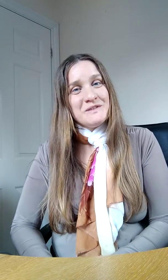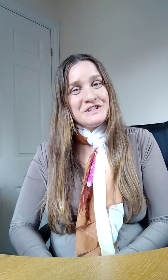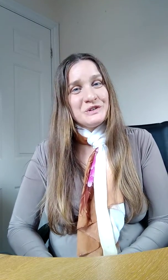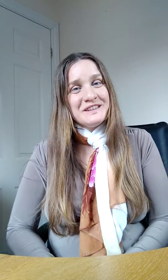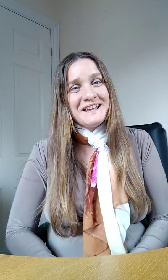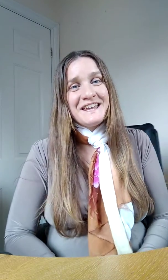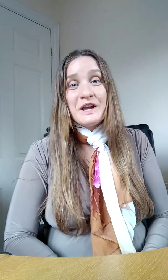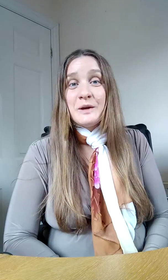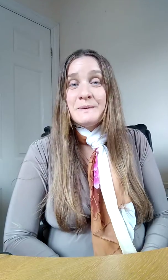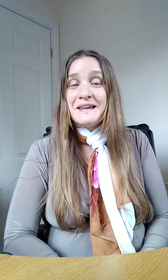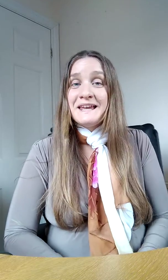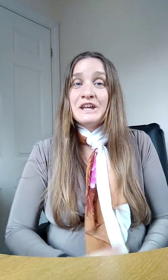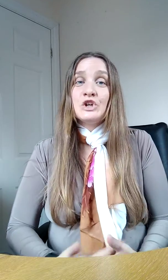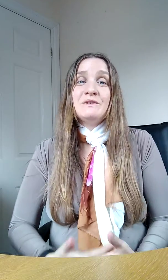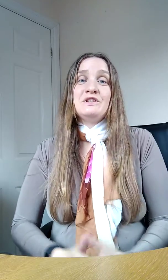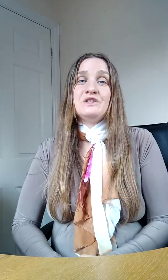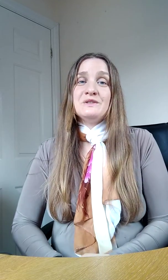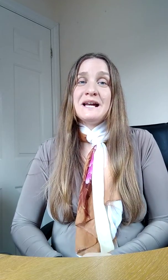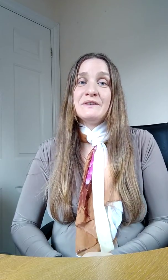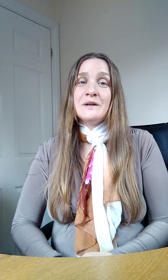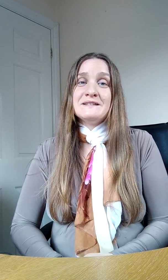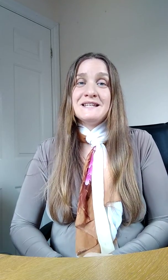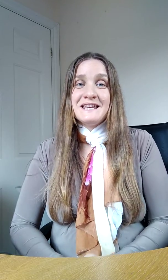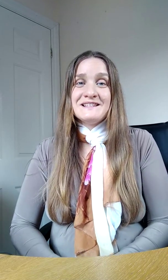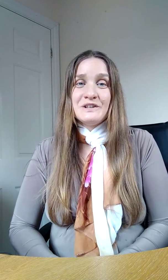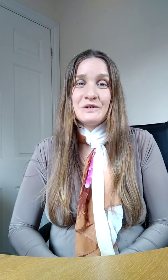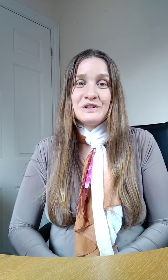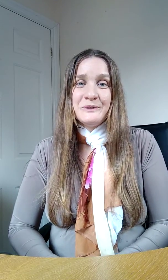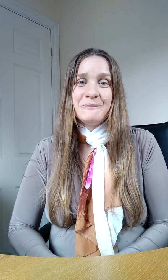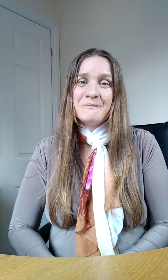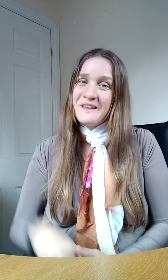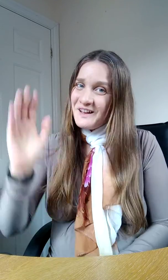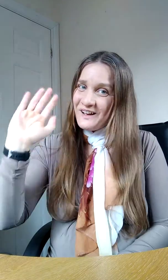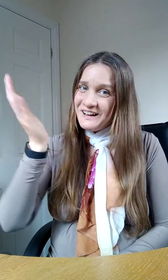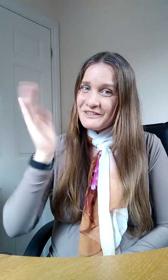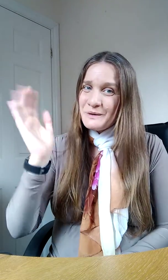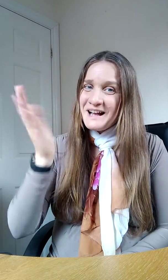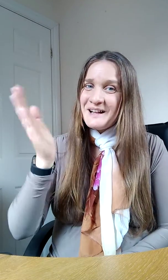enjoyed that, and I hope it encourages you to have a go at singing the song too. Au revoir.